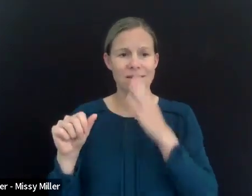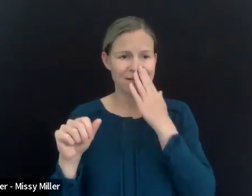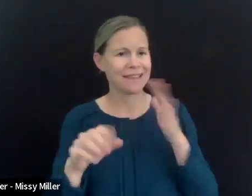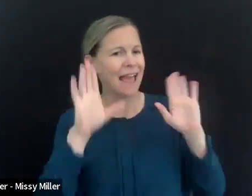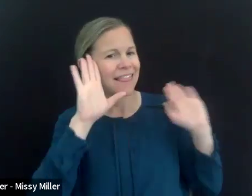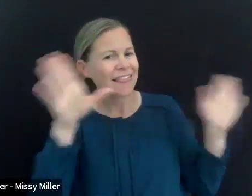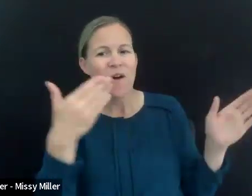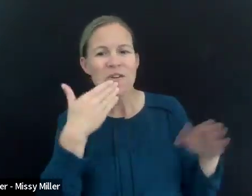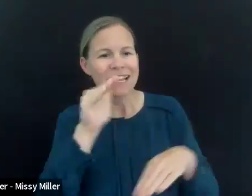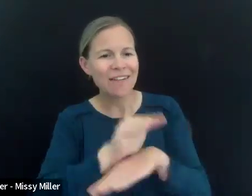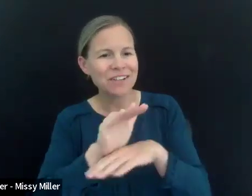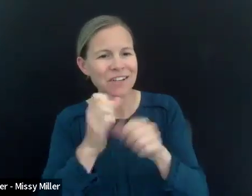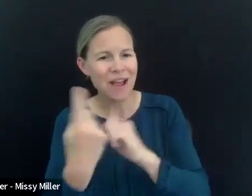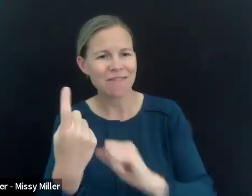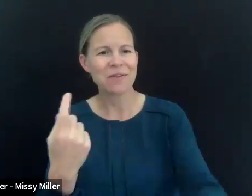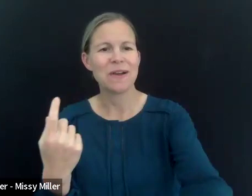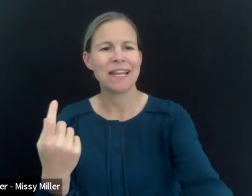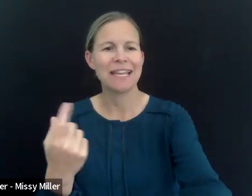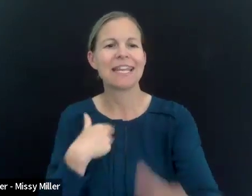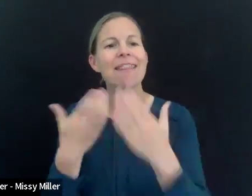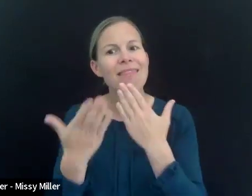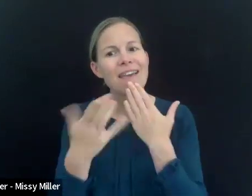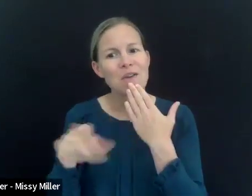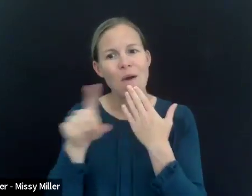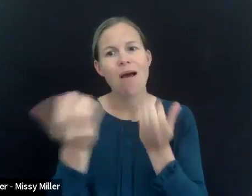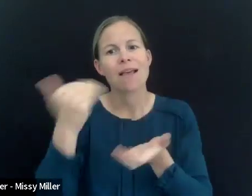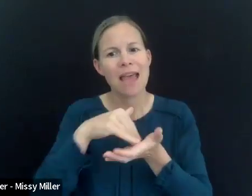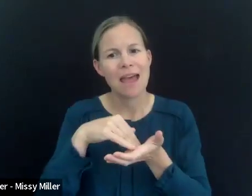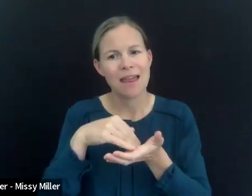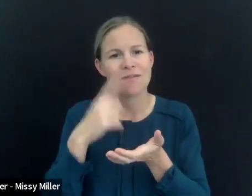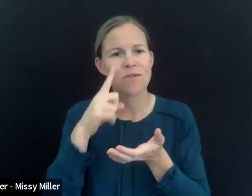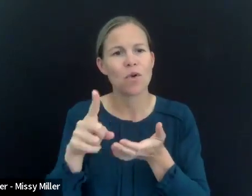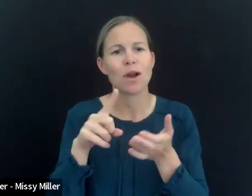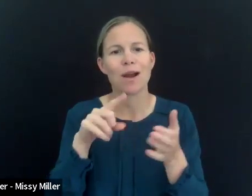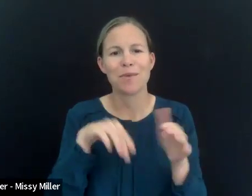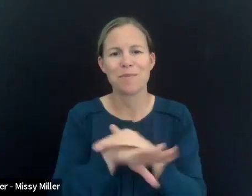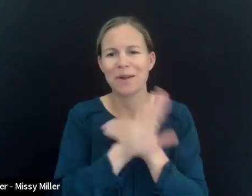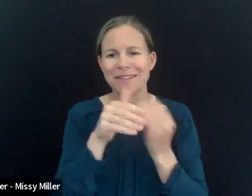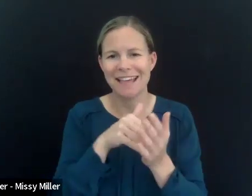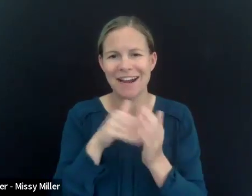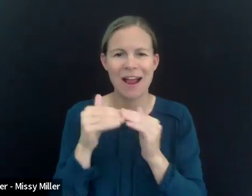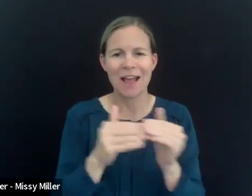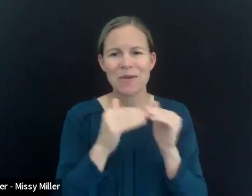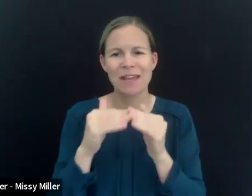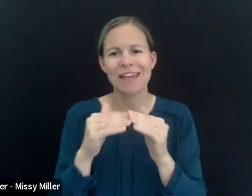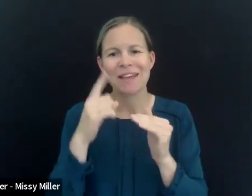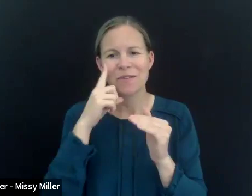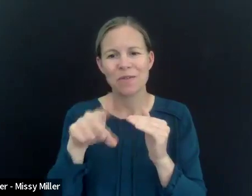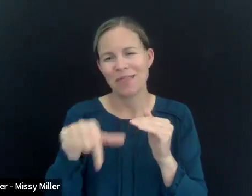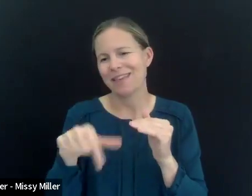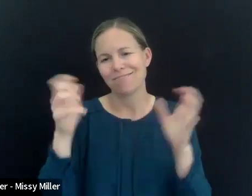Hi, good afternoon, everyone. And thank you again to Birth Center Equity for a wonderful Birth Center